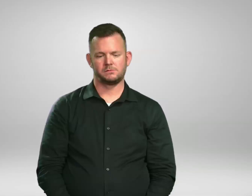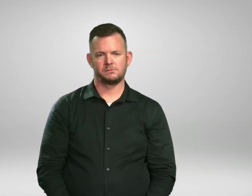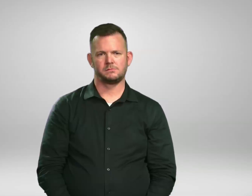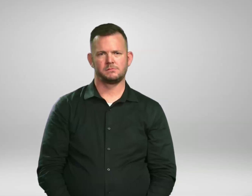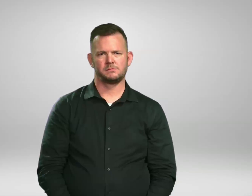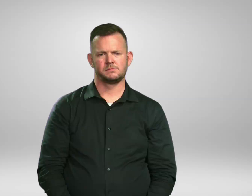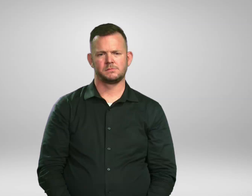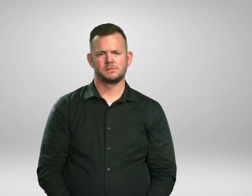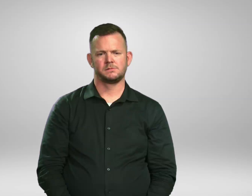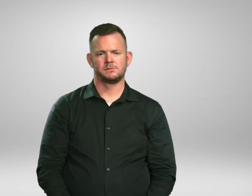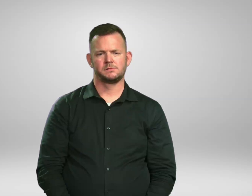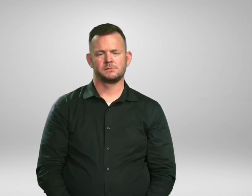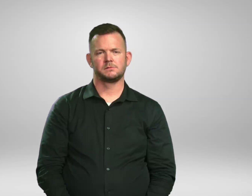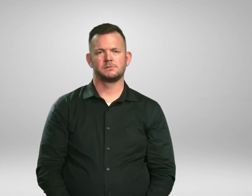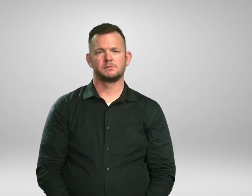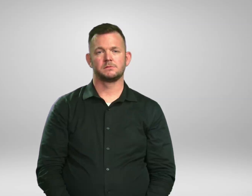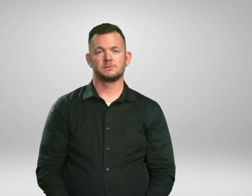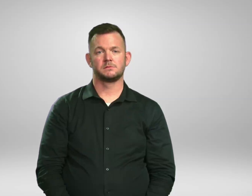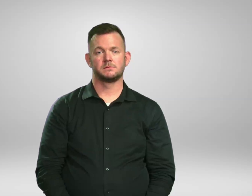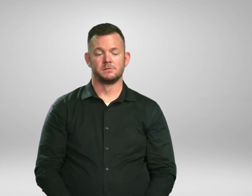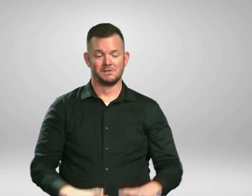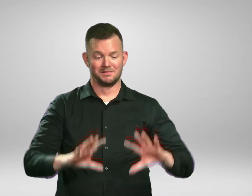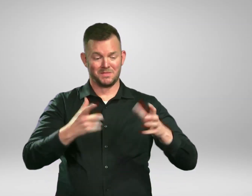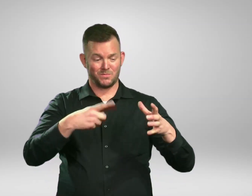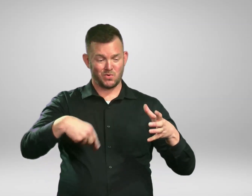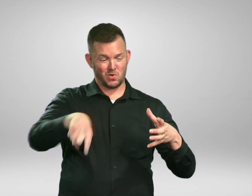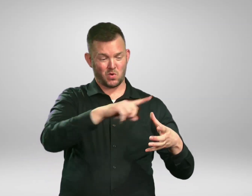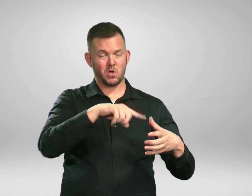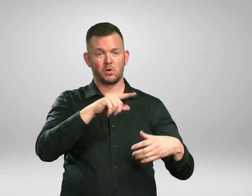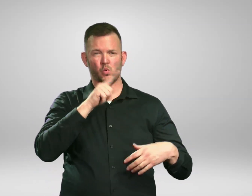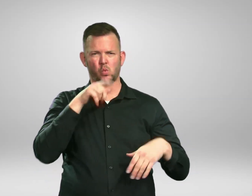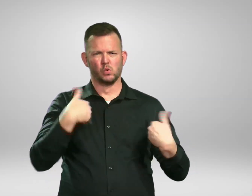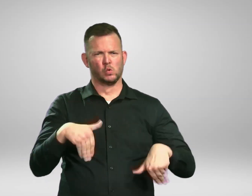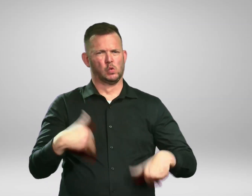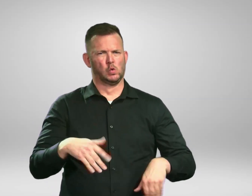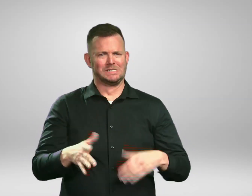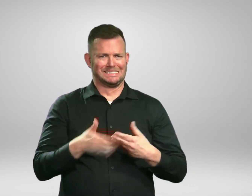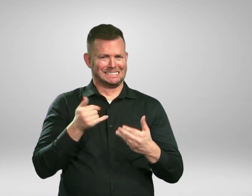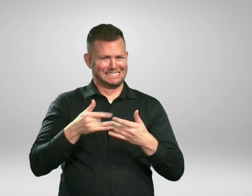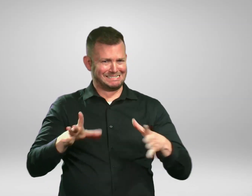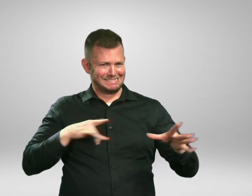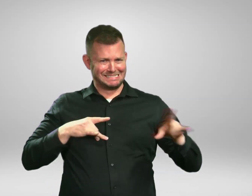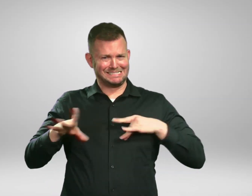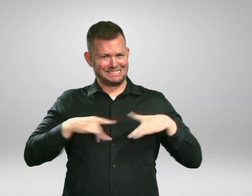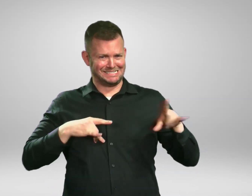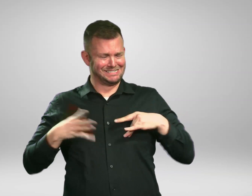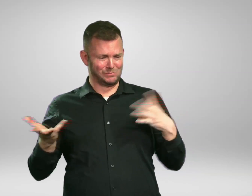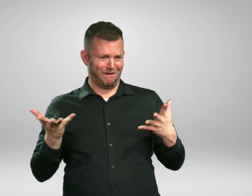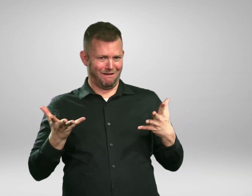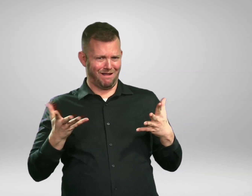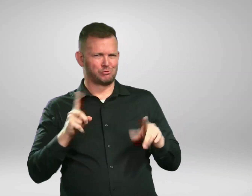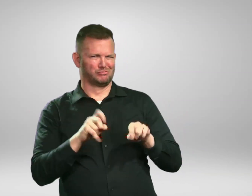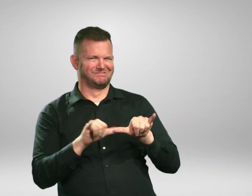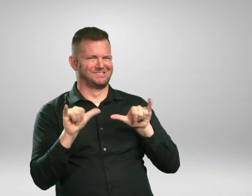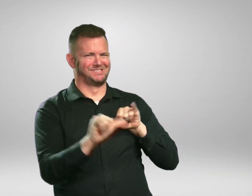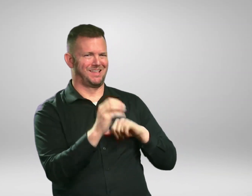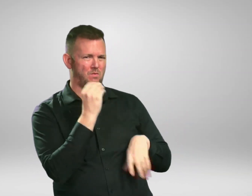People at higher risk of severe illness should stay home and away from large groups of